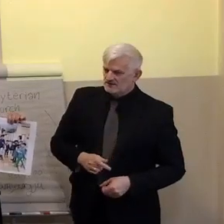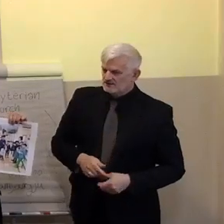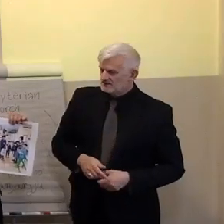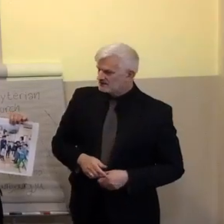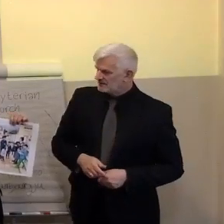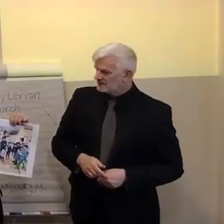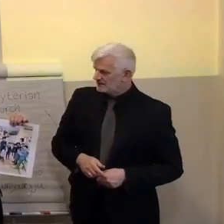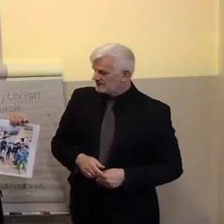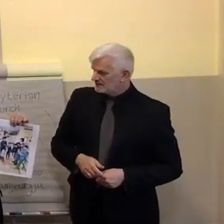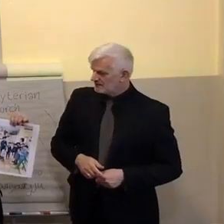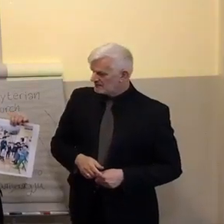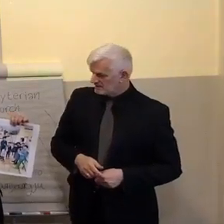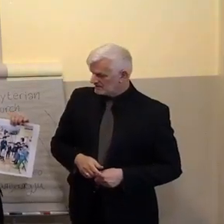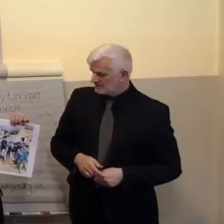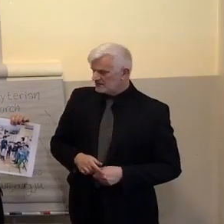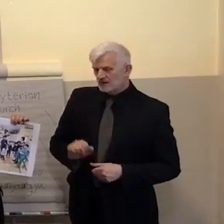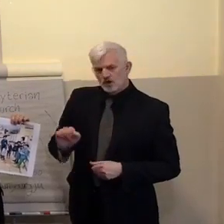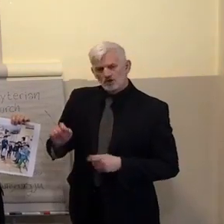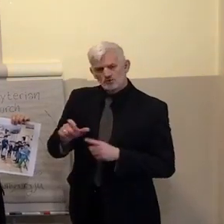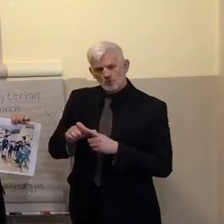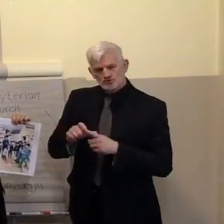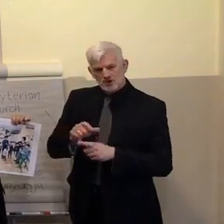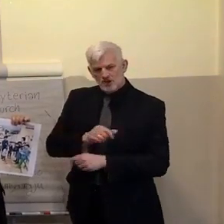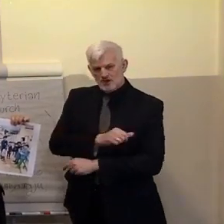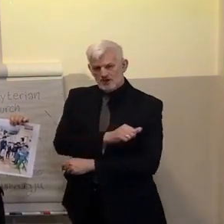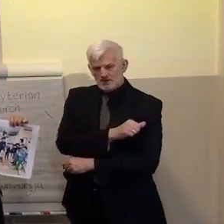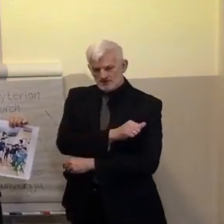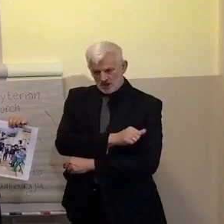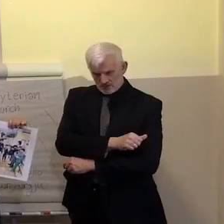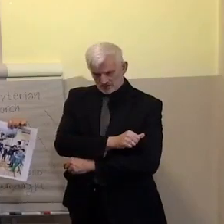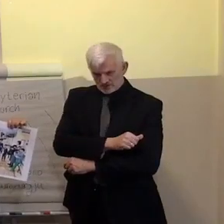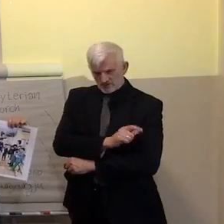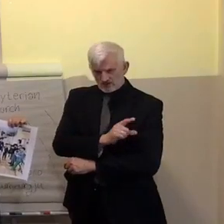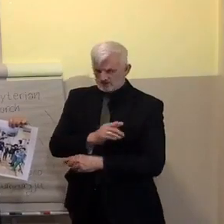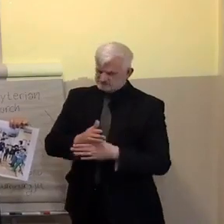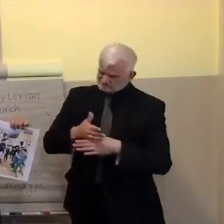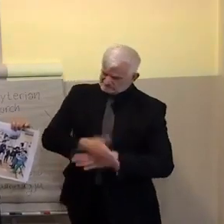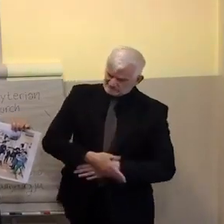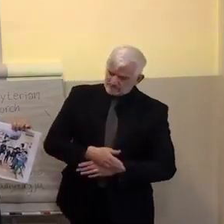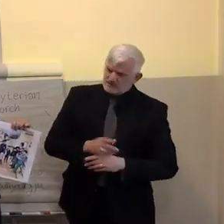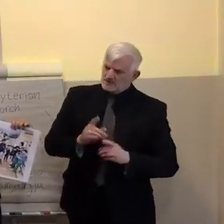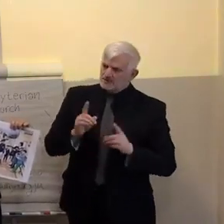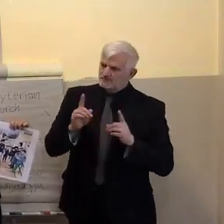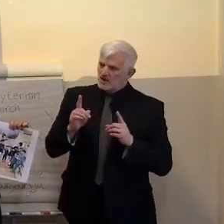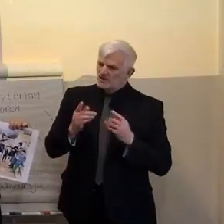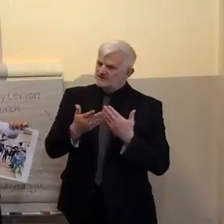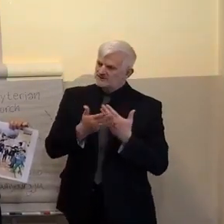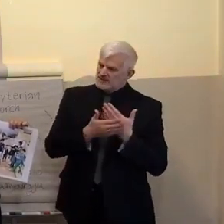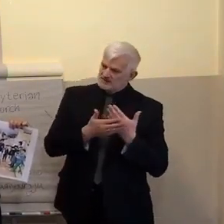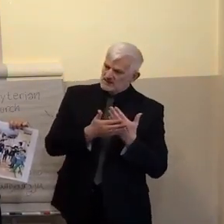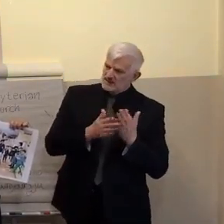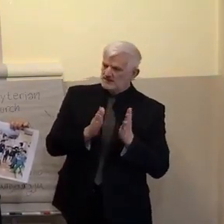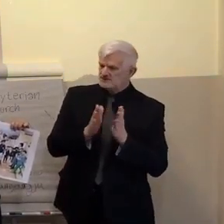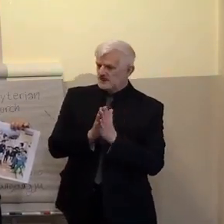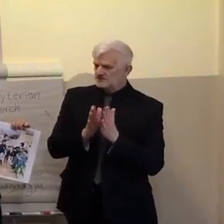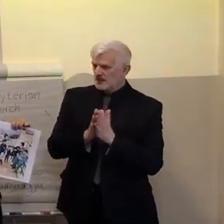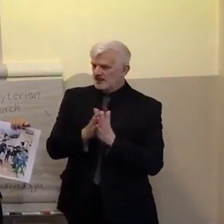Daughter is a nurse, but working very hard. But Saturday, Sunday, she needed to rest at